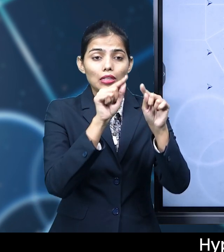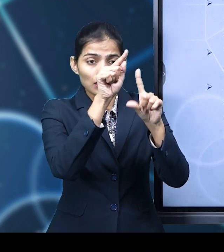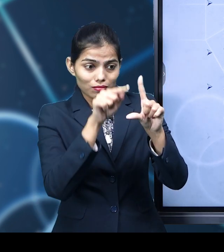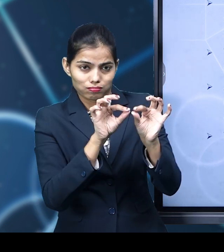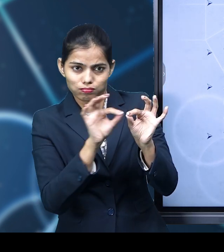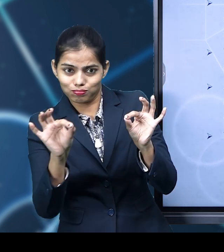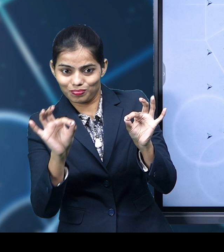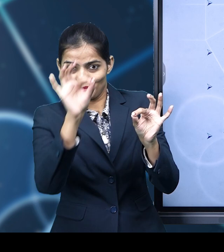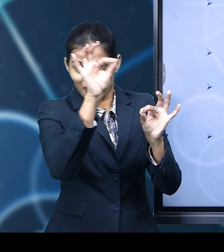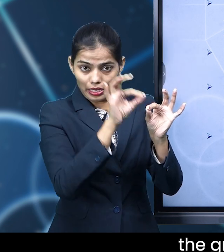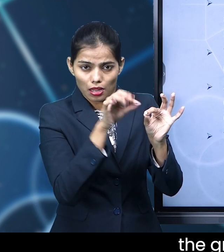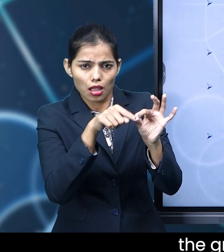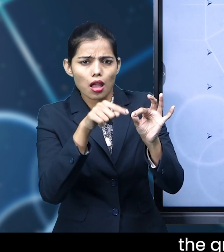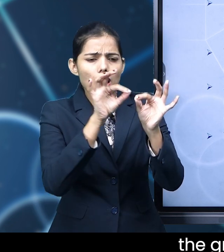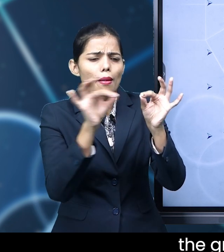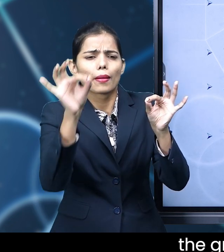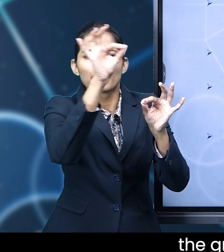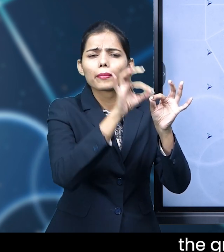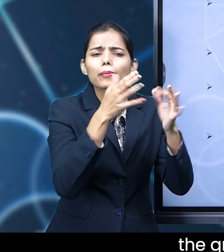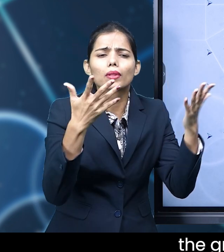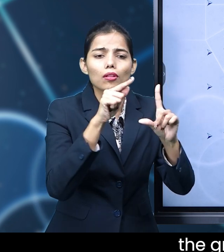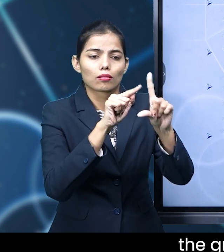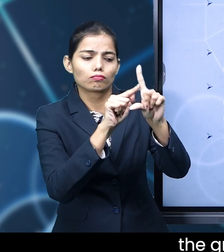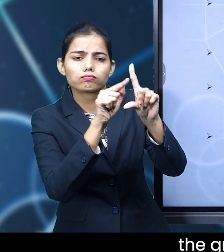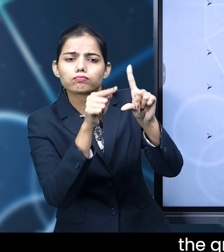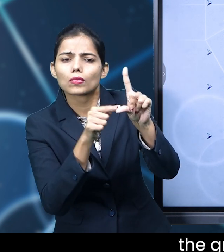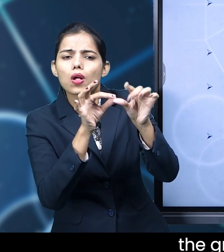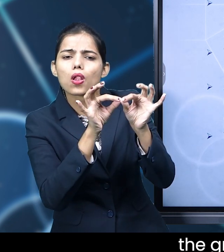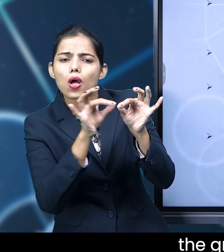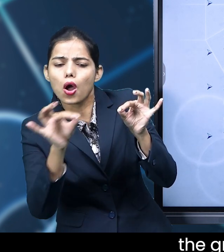The side opposite the greater angle is the longest side.